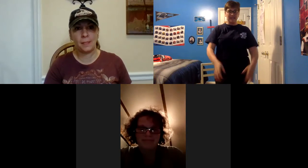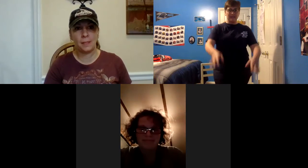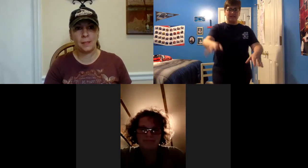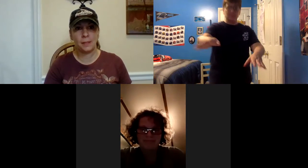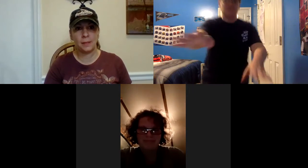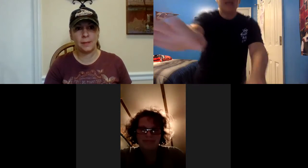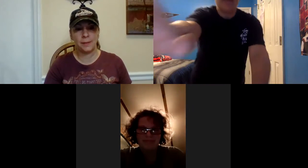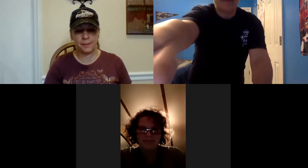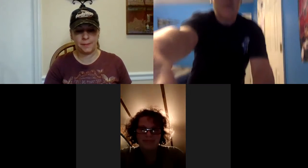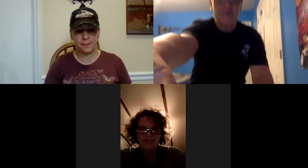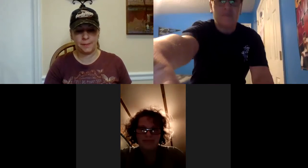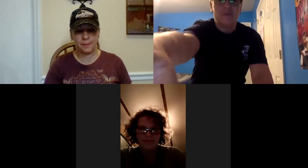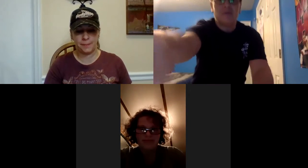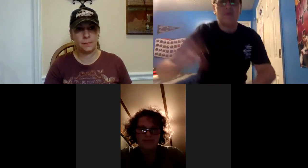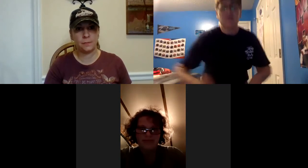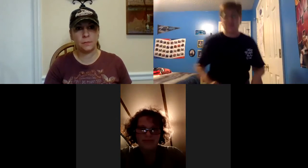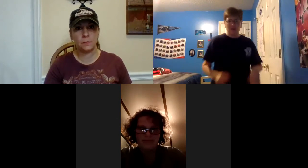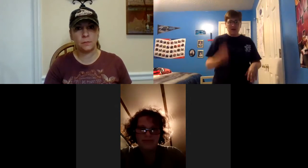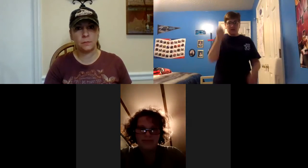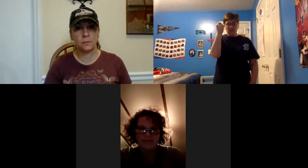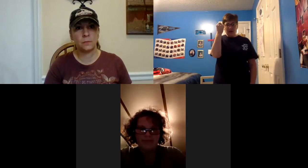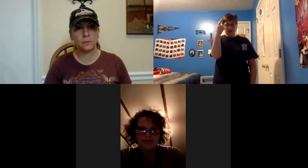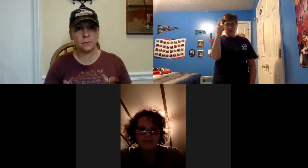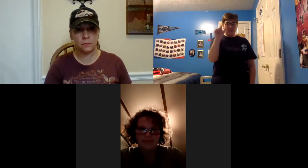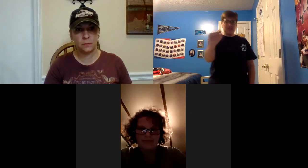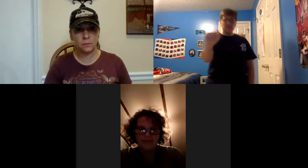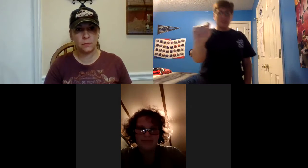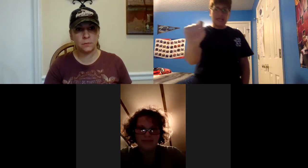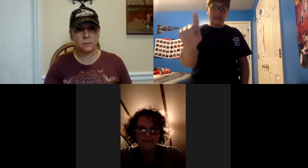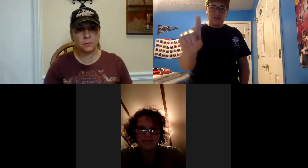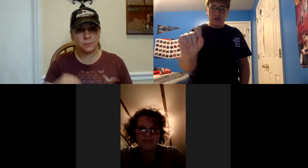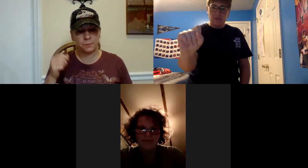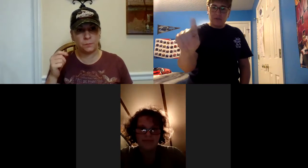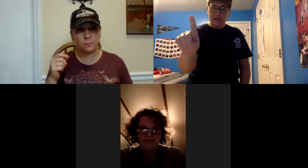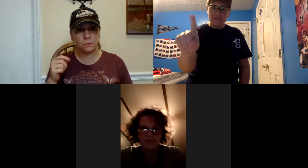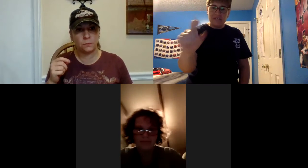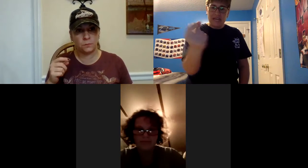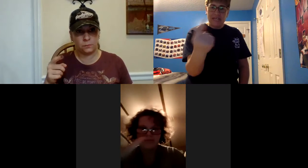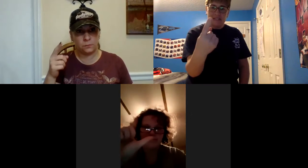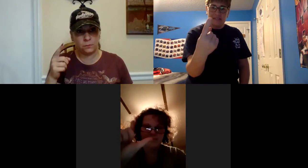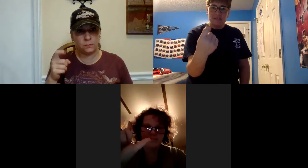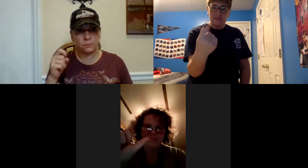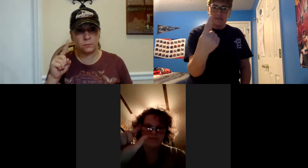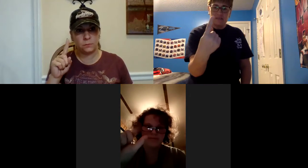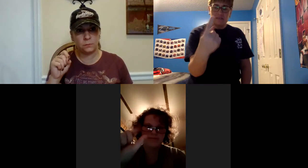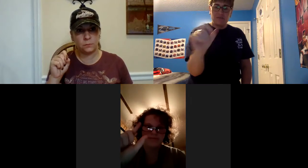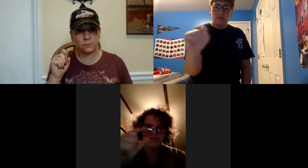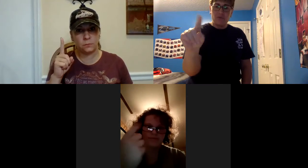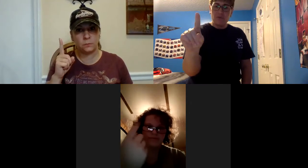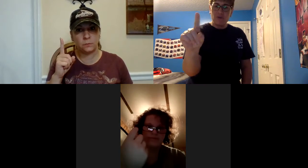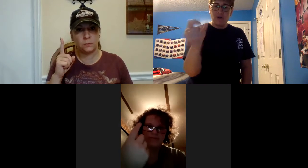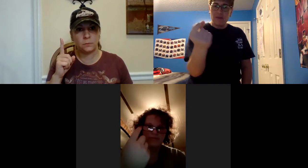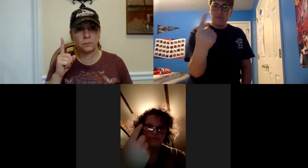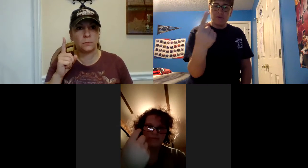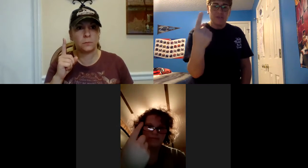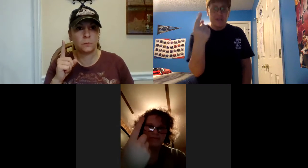understand. Push that back up a little bit more. There we go. So understand, you're just taking your number 11 hand. Y'all